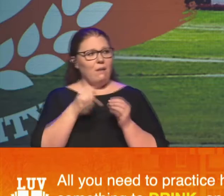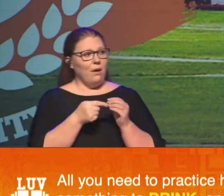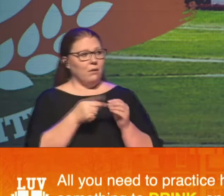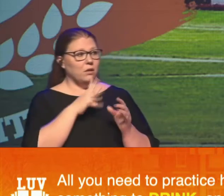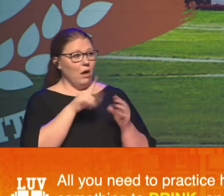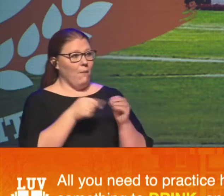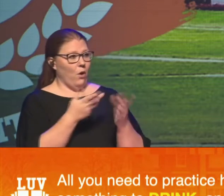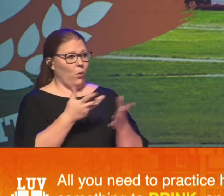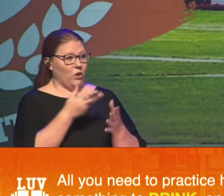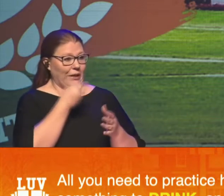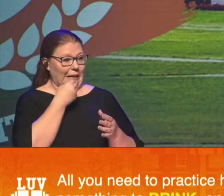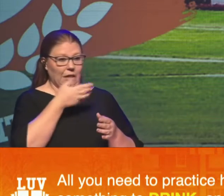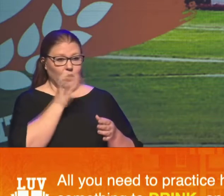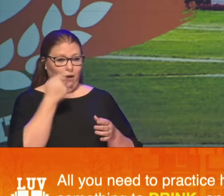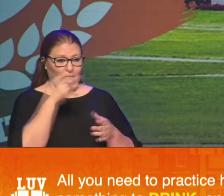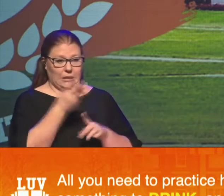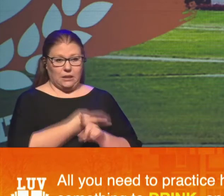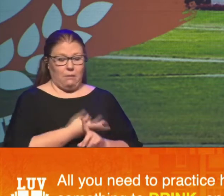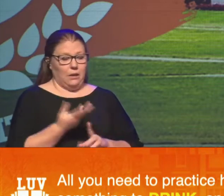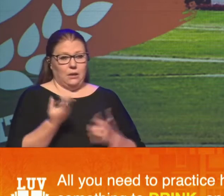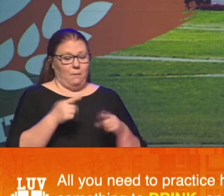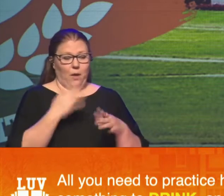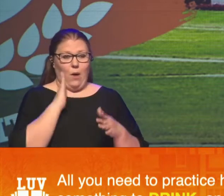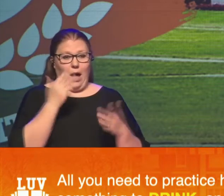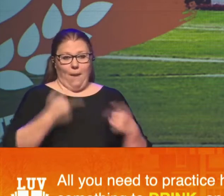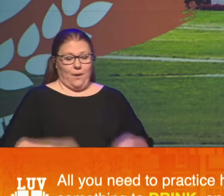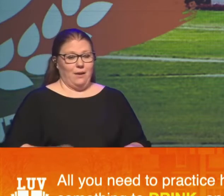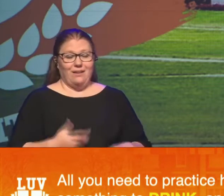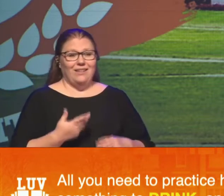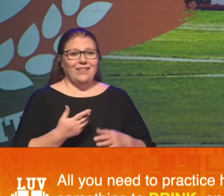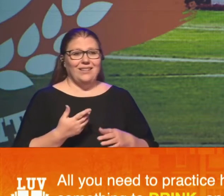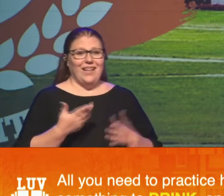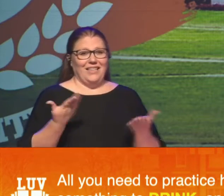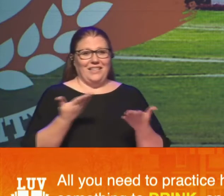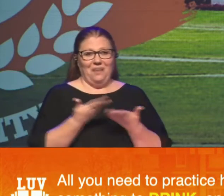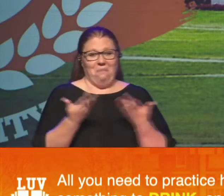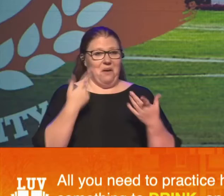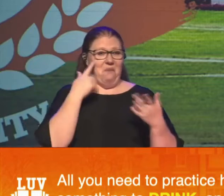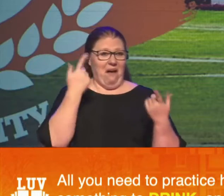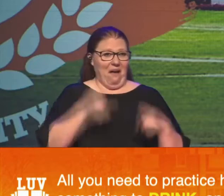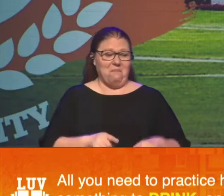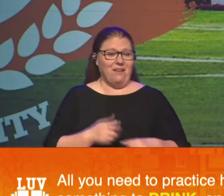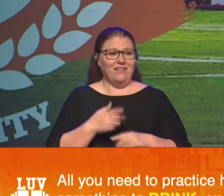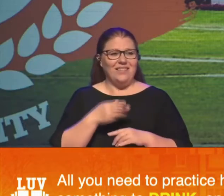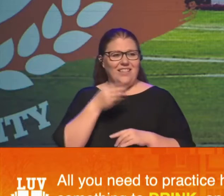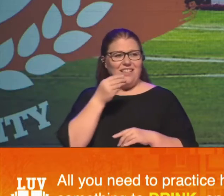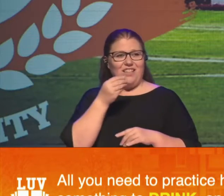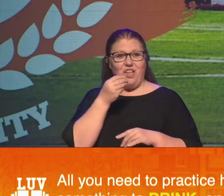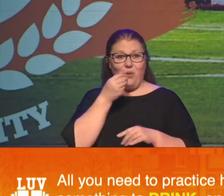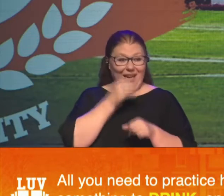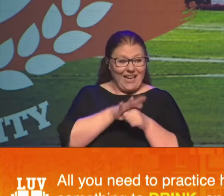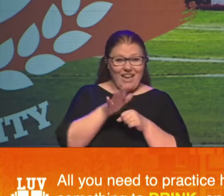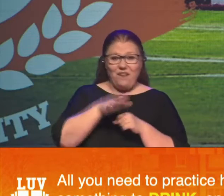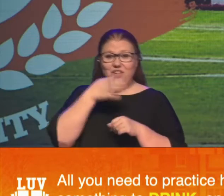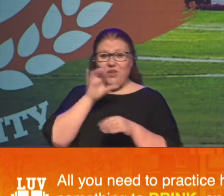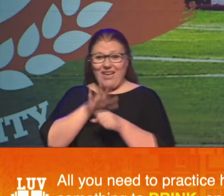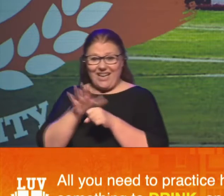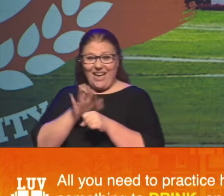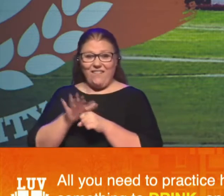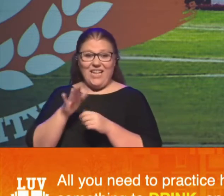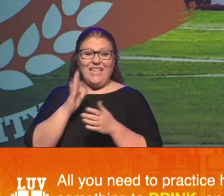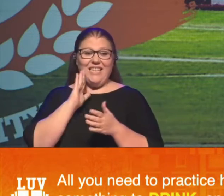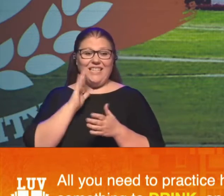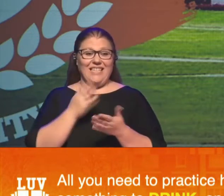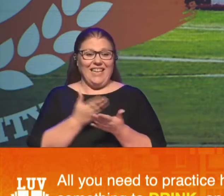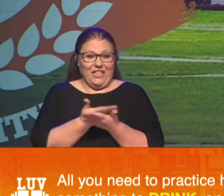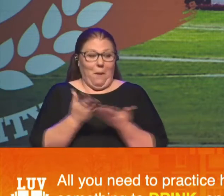eating and drinking for 6 months. Something will come. Something will come up, right? You eat enough, you drink enough, something's bound to spring